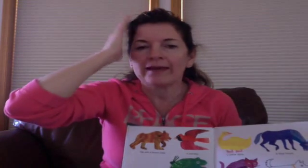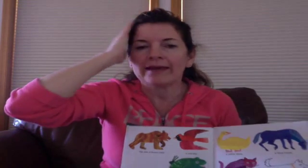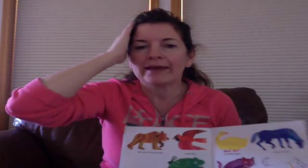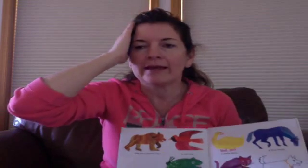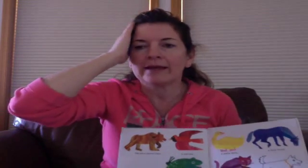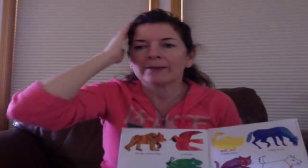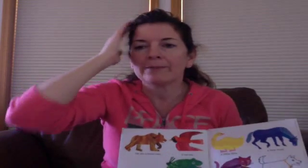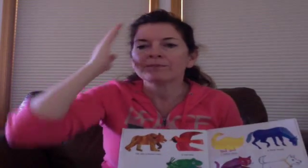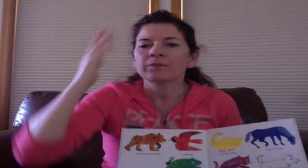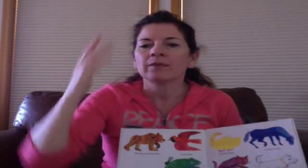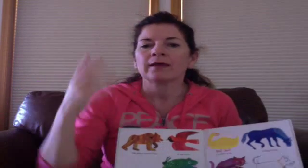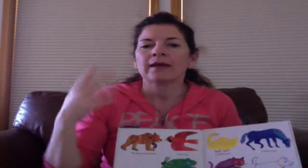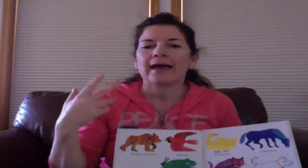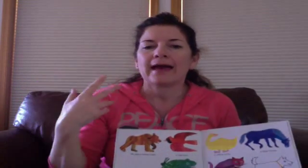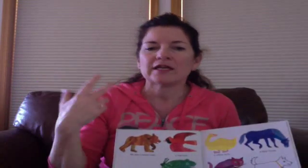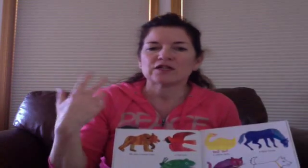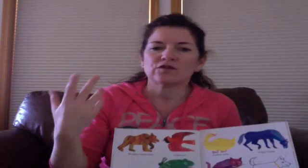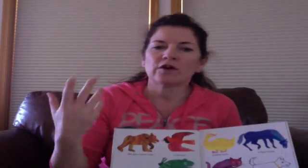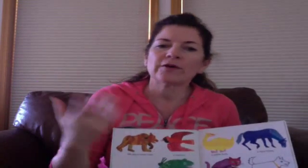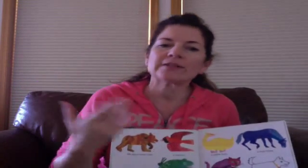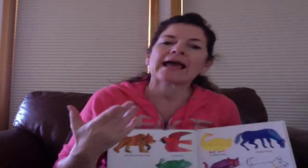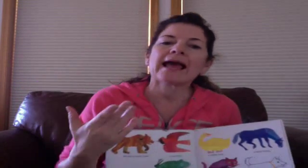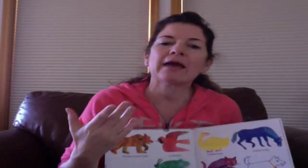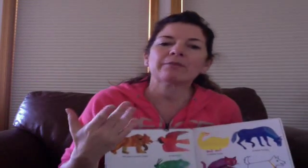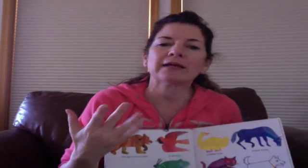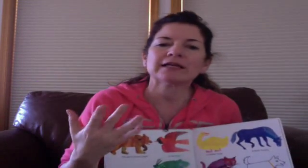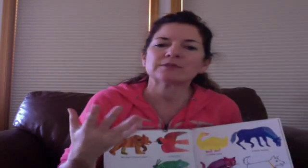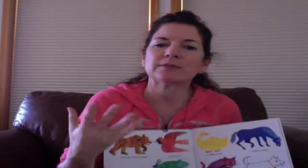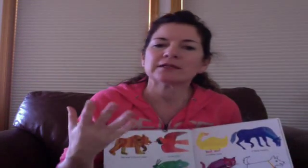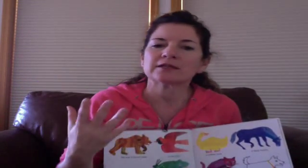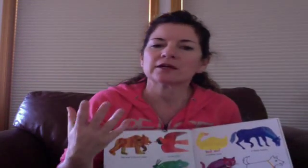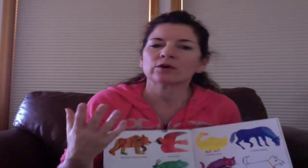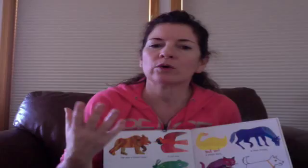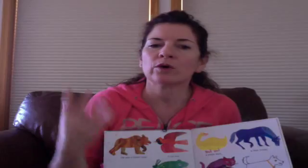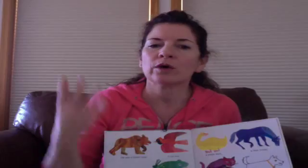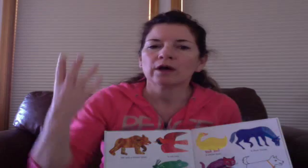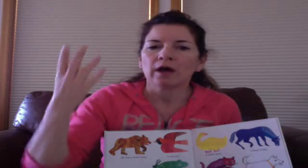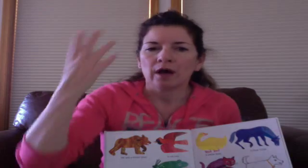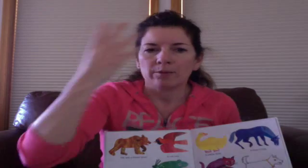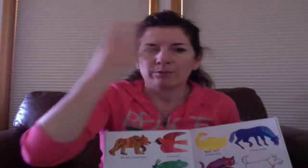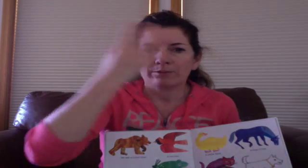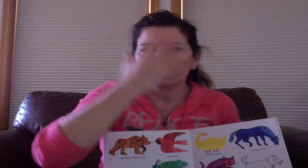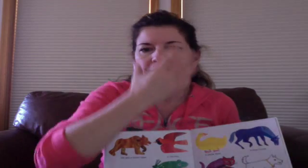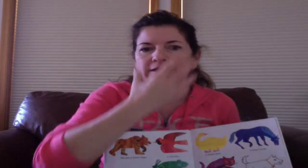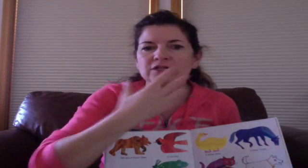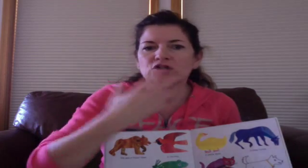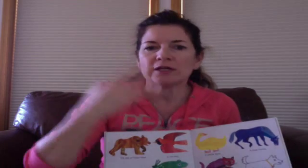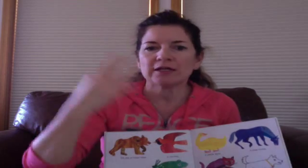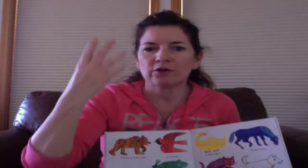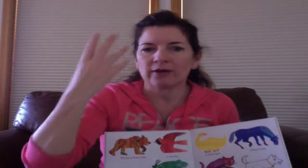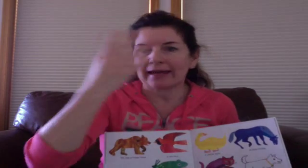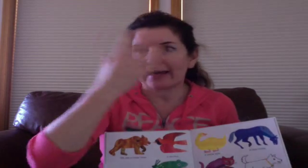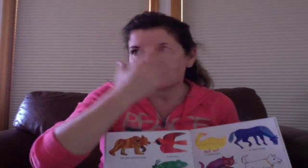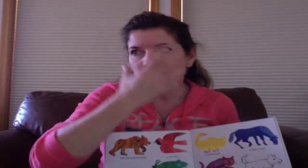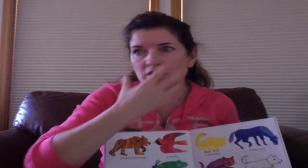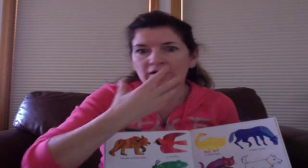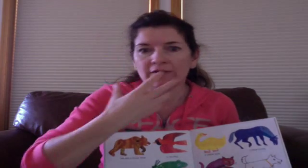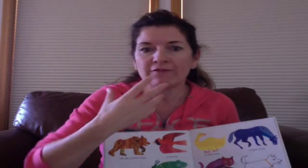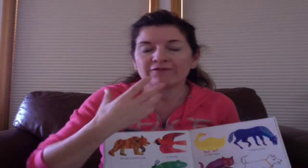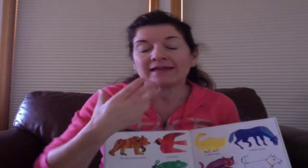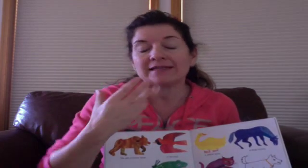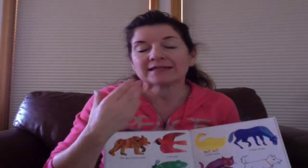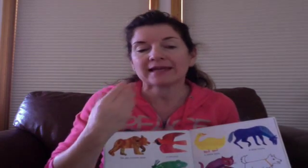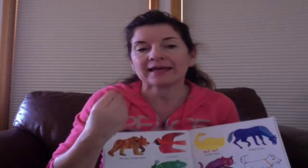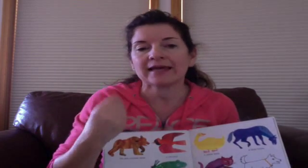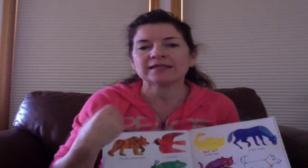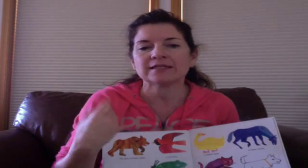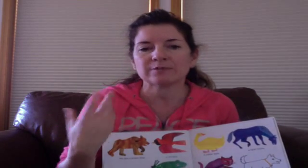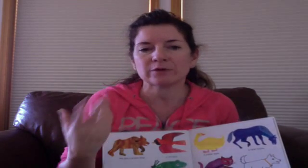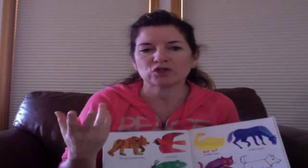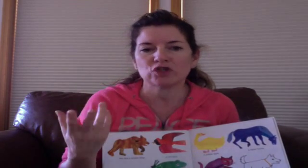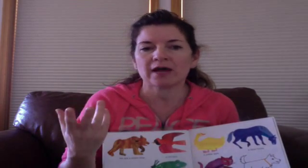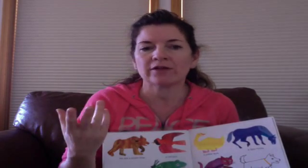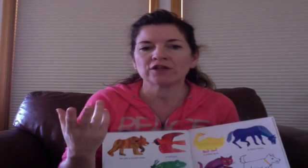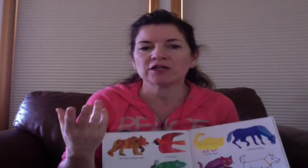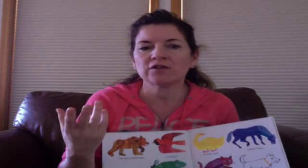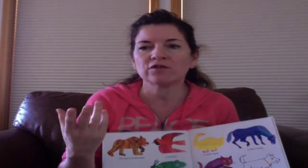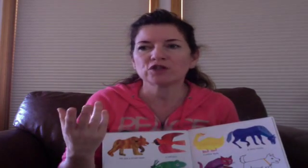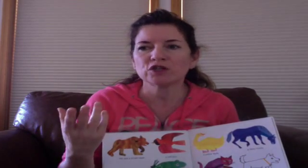head. As far as hand placements go, positioning their hands on the face and head is the most challenging for